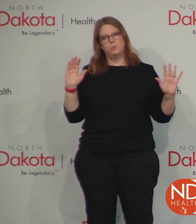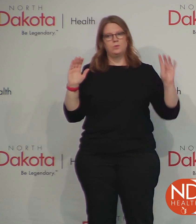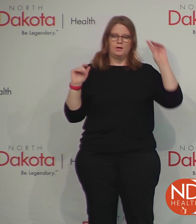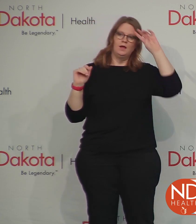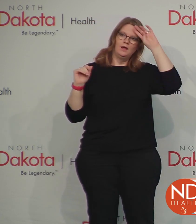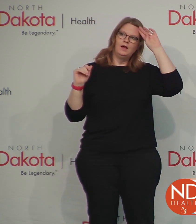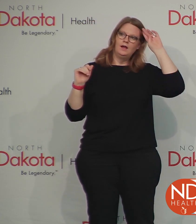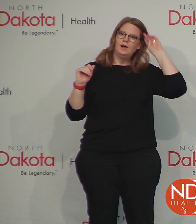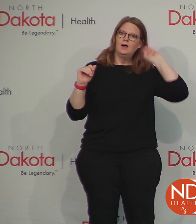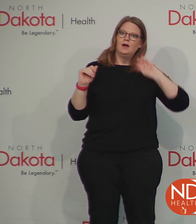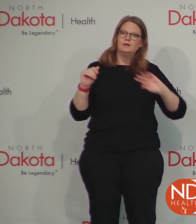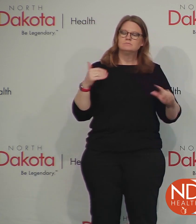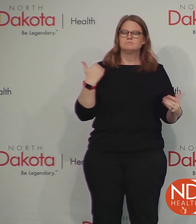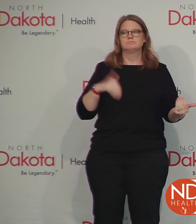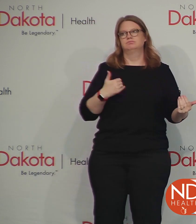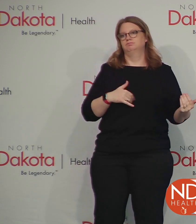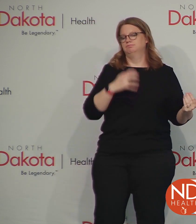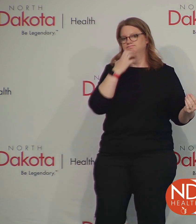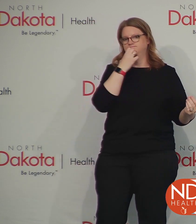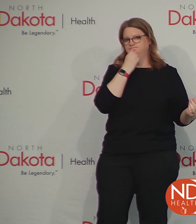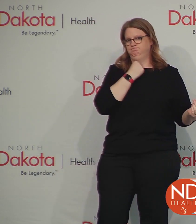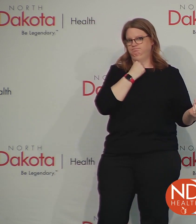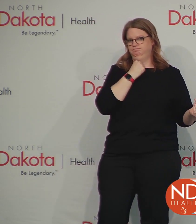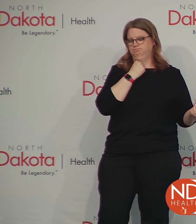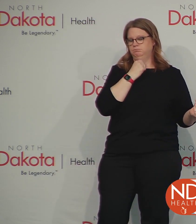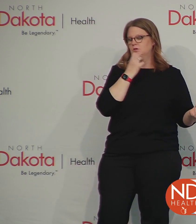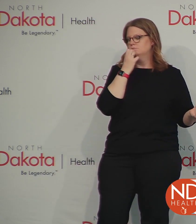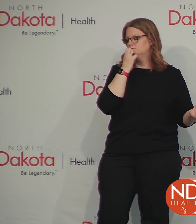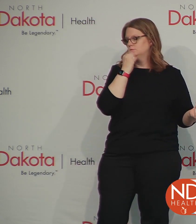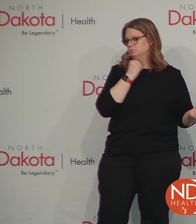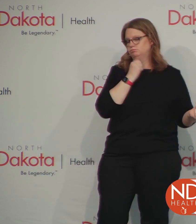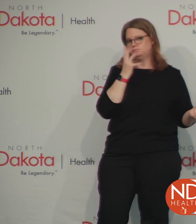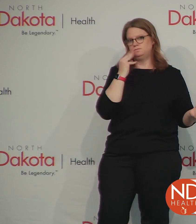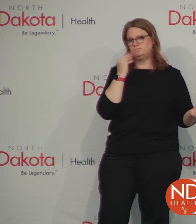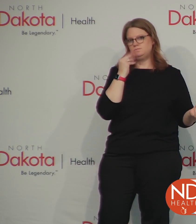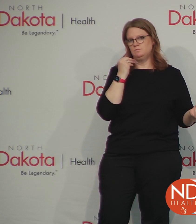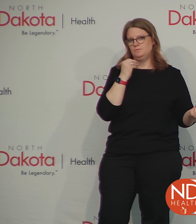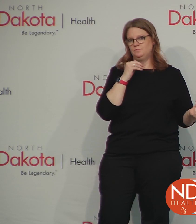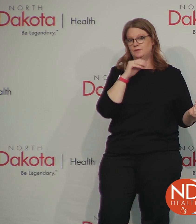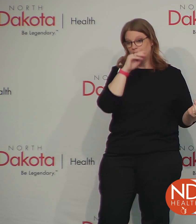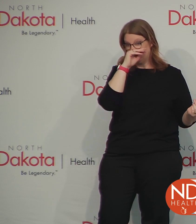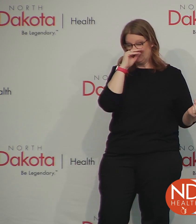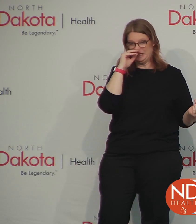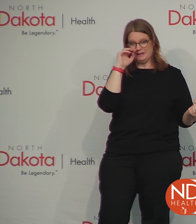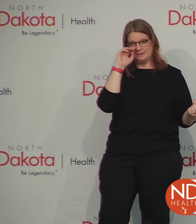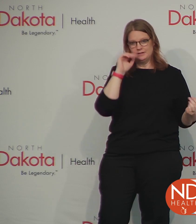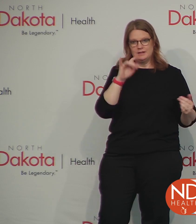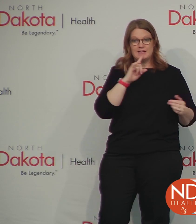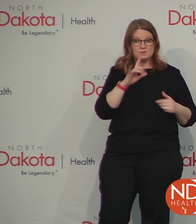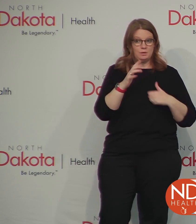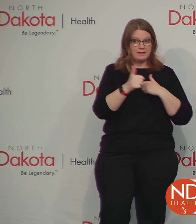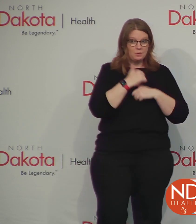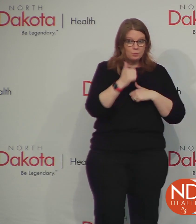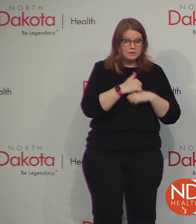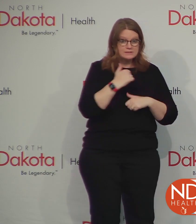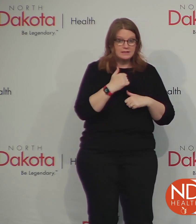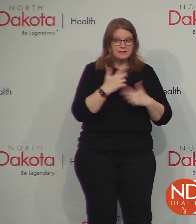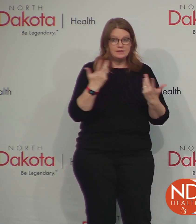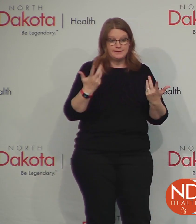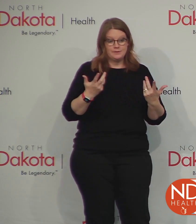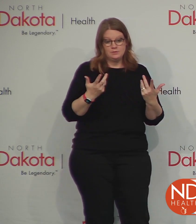it's an invaluable experience for me. It is extremely risky to not know what variety of COVID you're going to